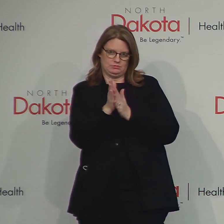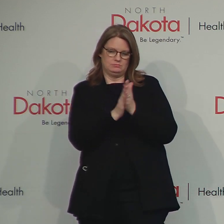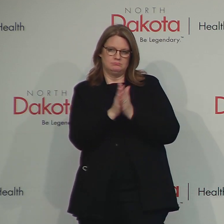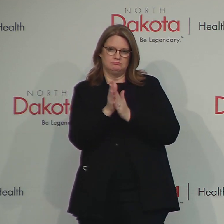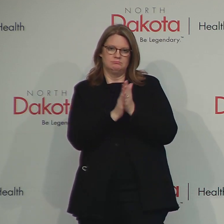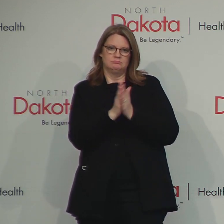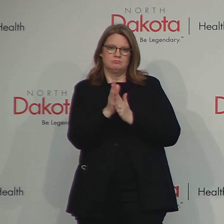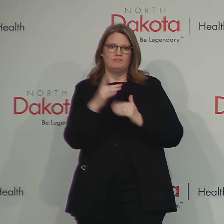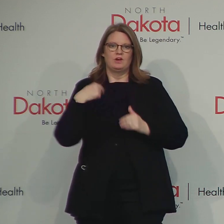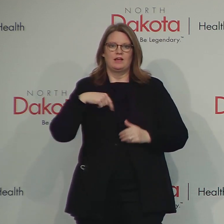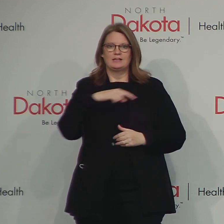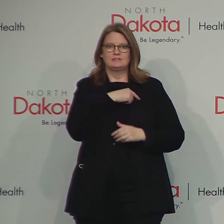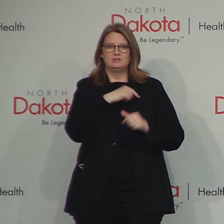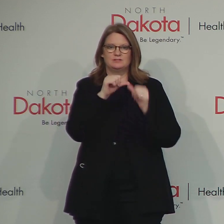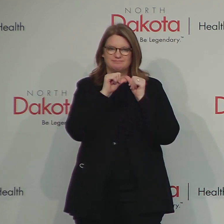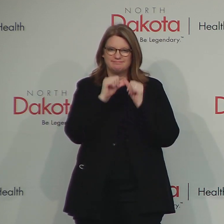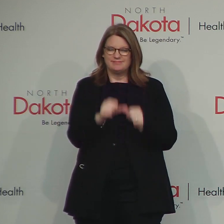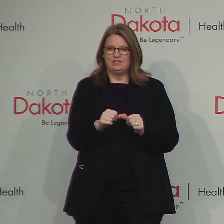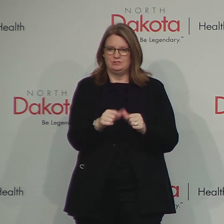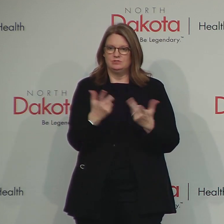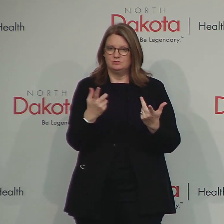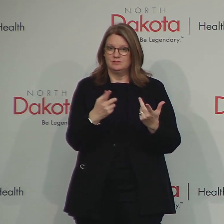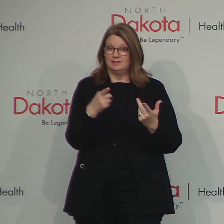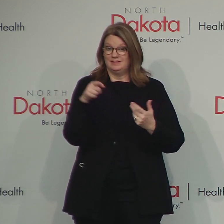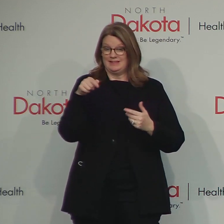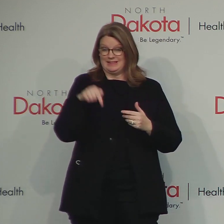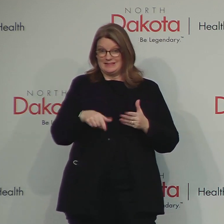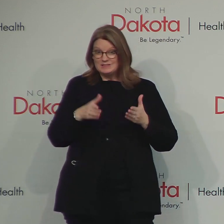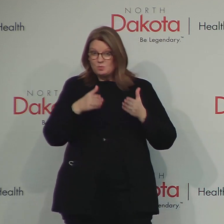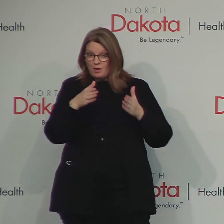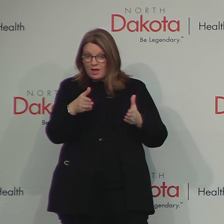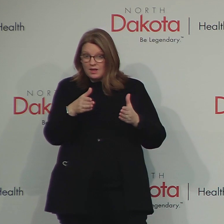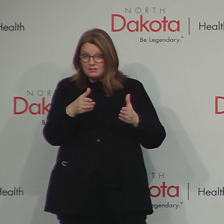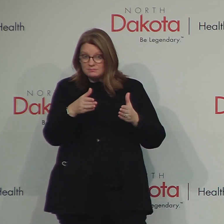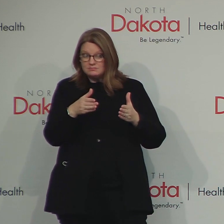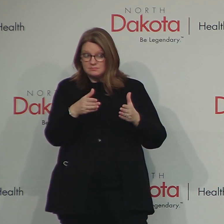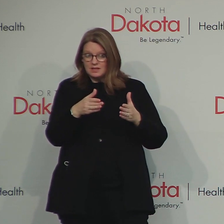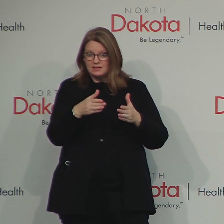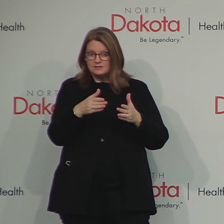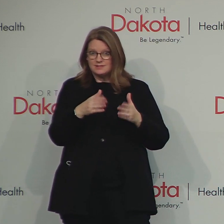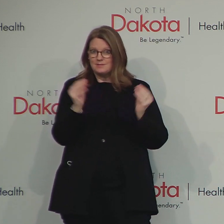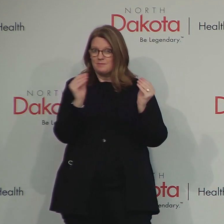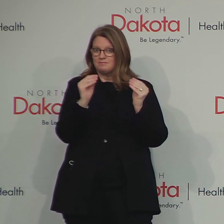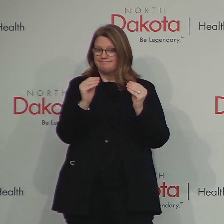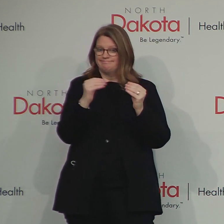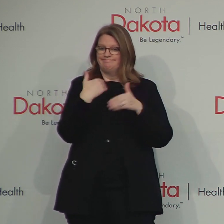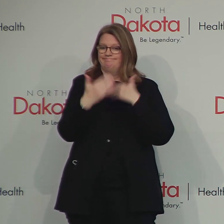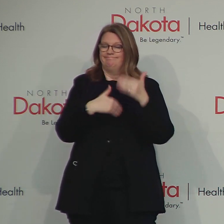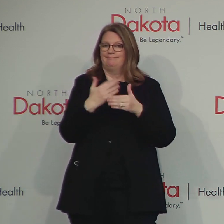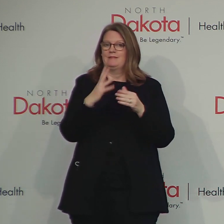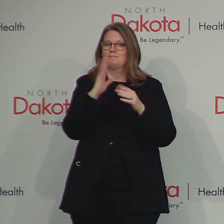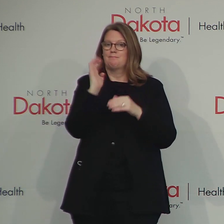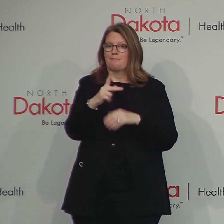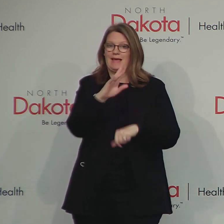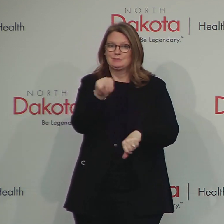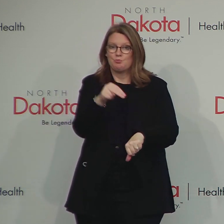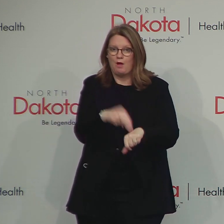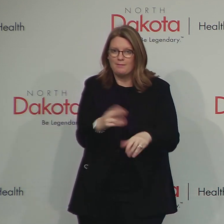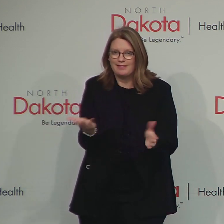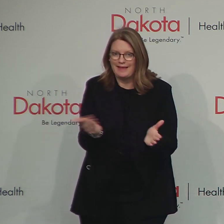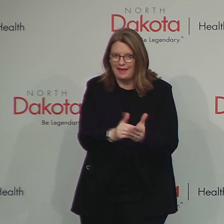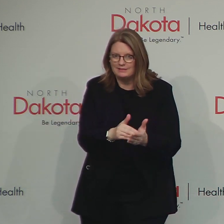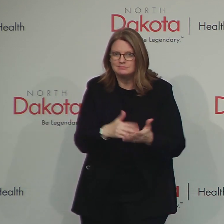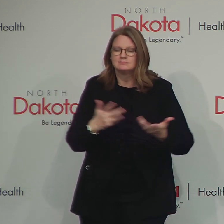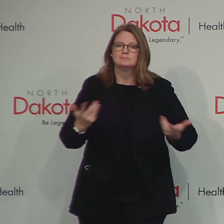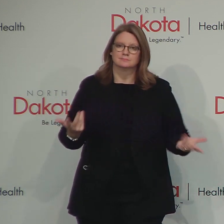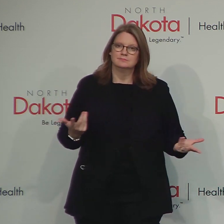to continue to do a great job, because I said this is the path towards being normal is everybody doing this, and then doing